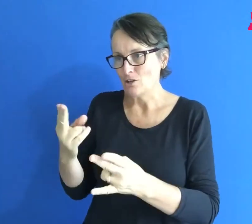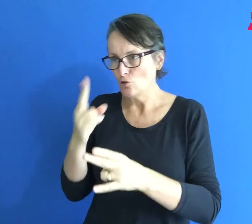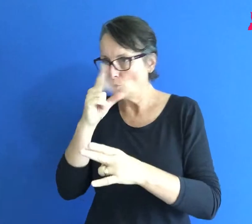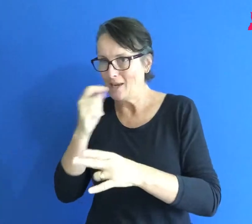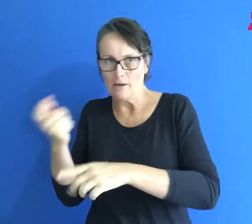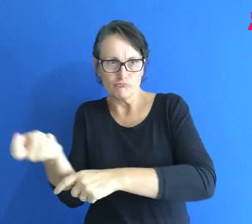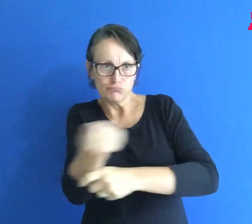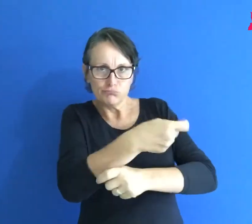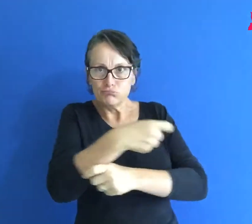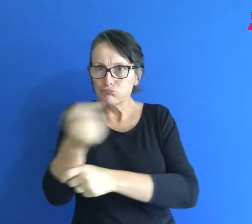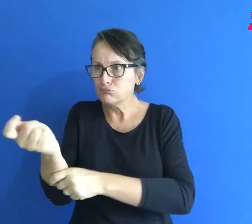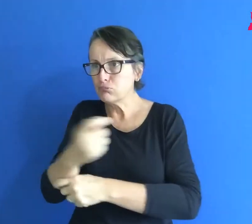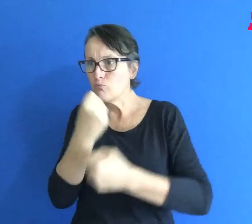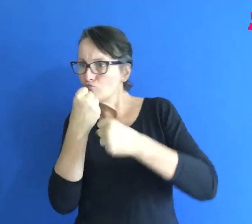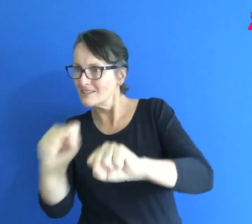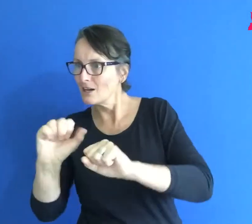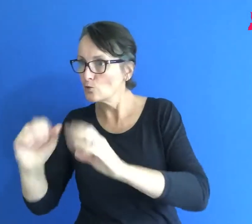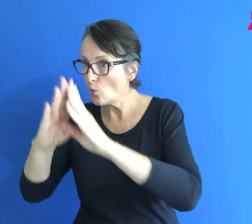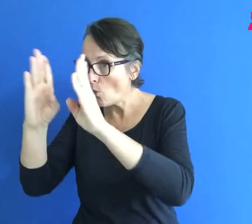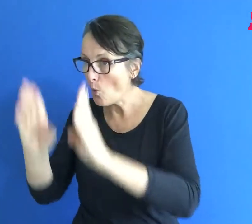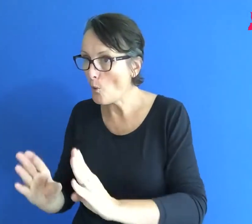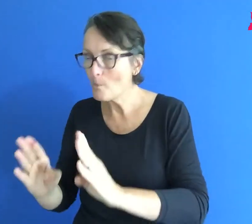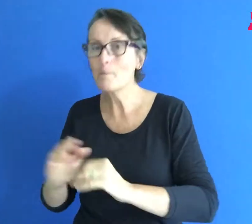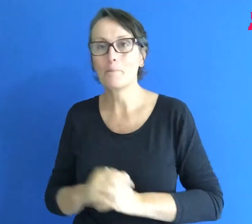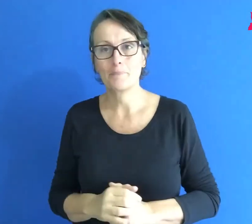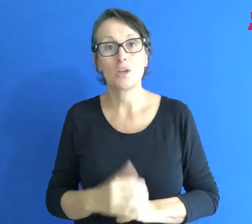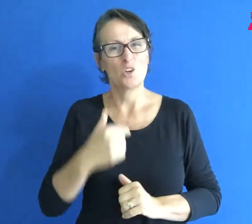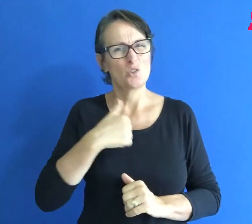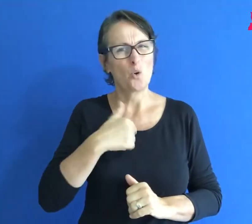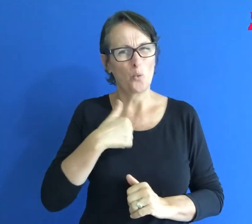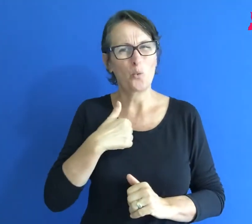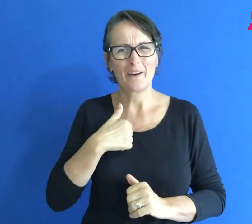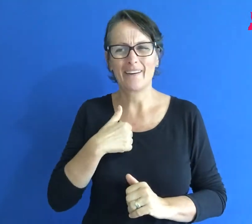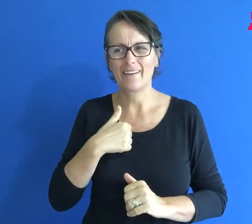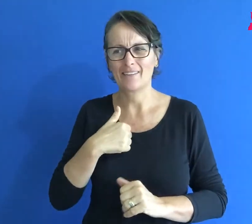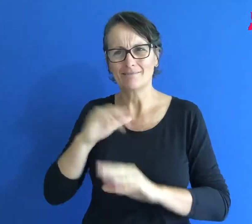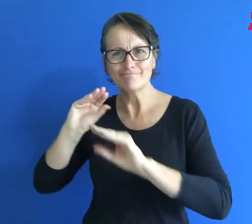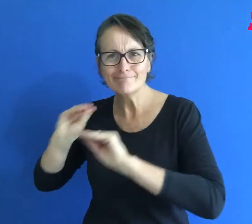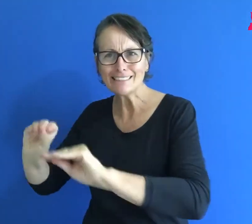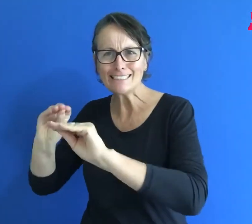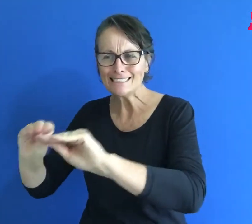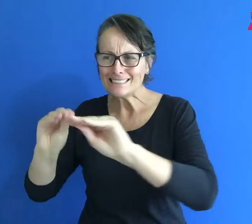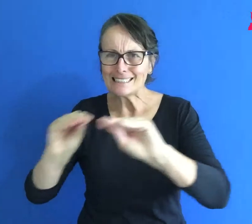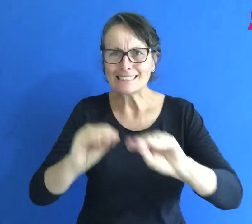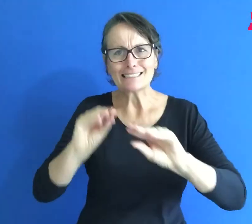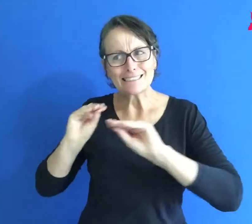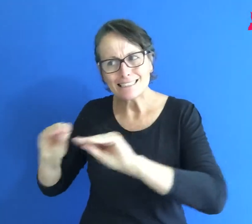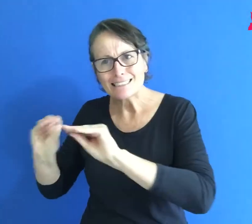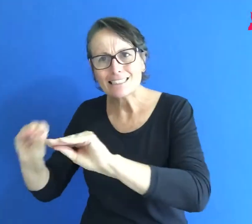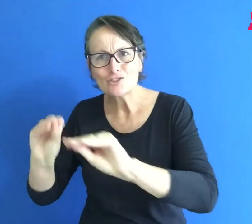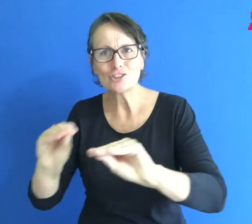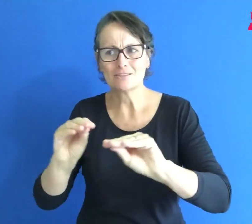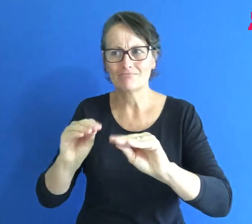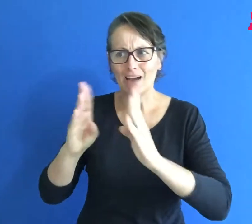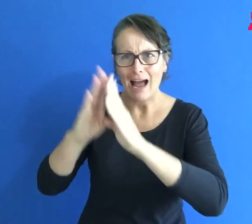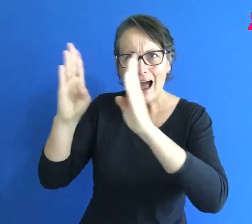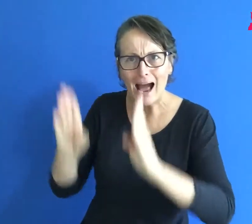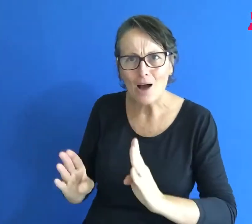spend a lot of time investing in helping people understand what defending means, what they need, how it would impact them, how the fire